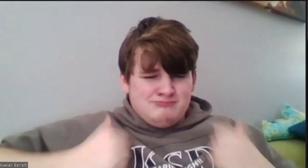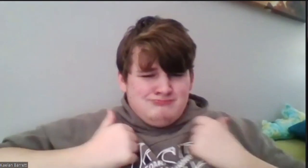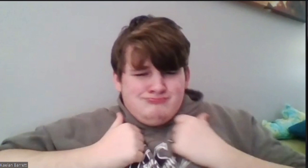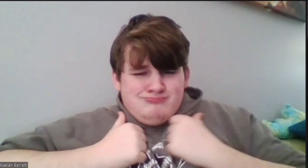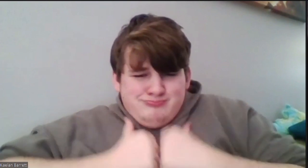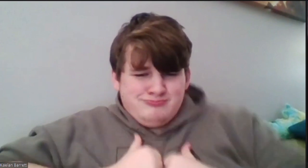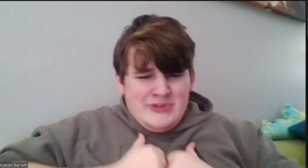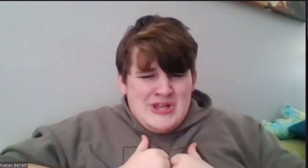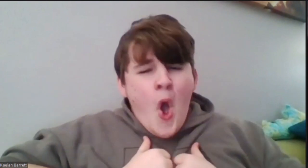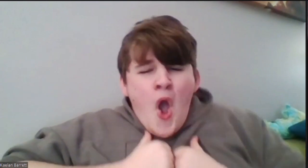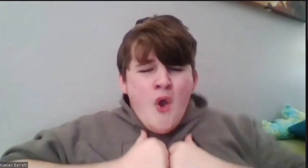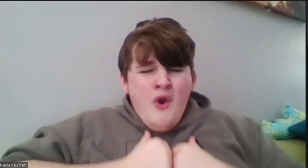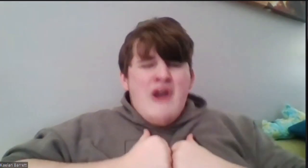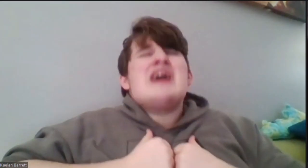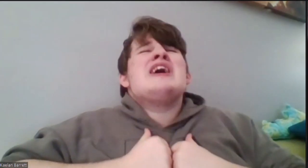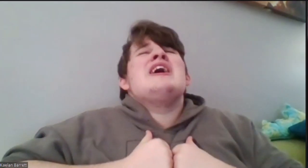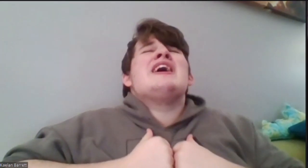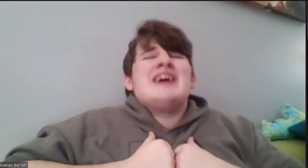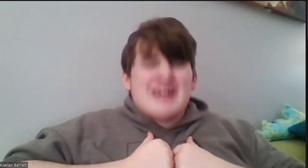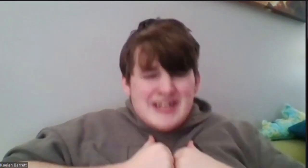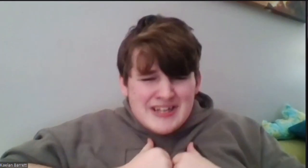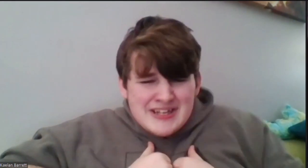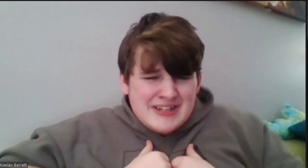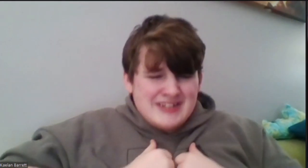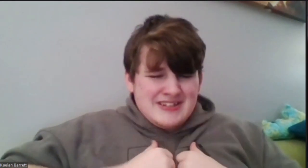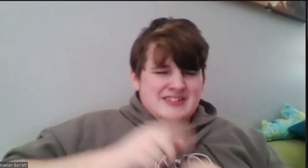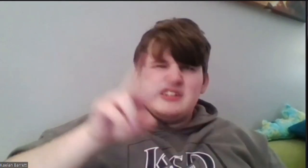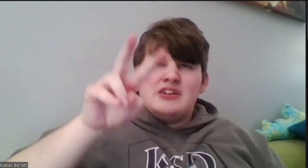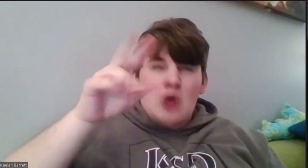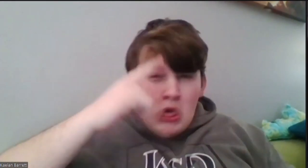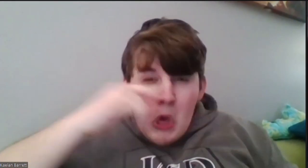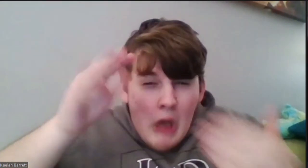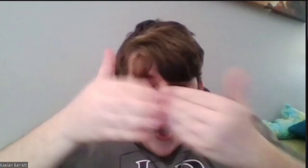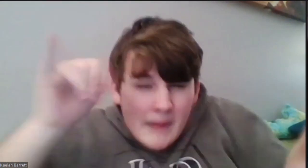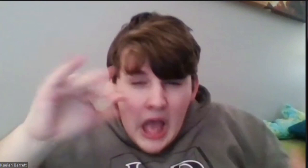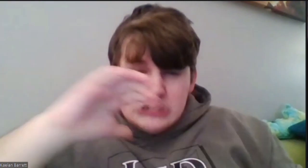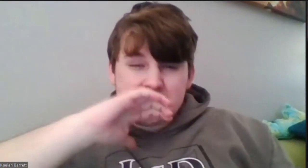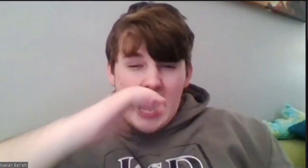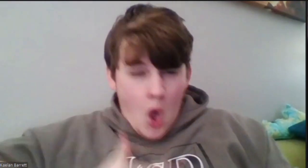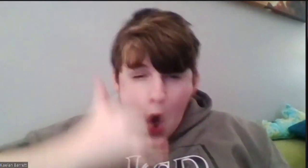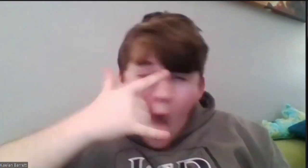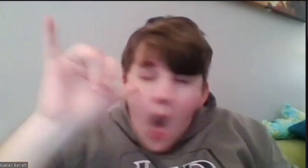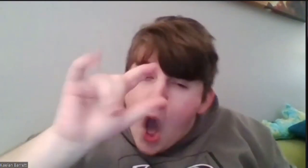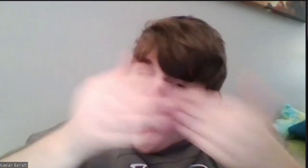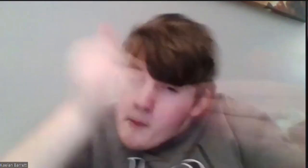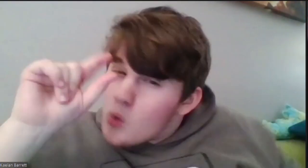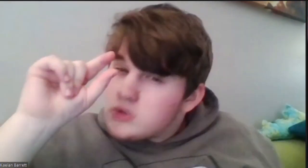with a big old beard, looking like a king, sitting at the end of the table. Looks almost like